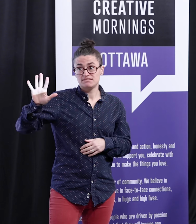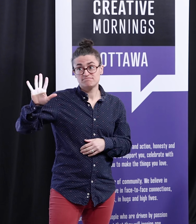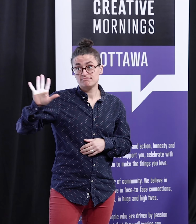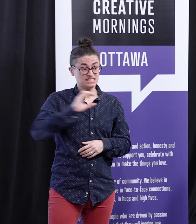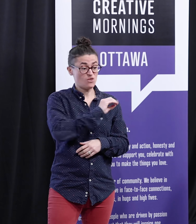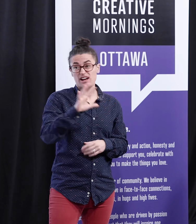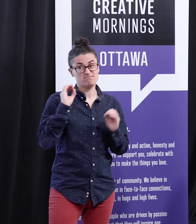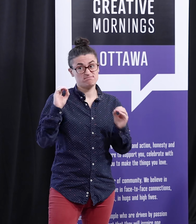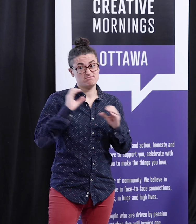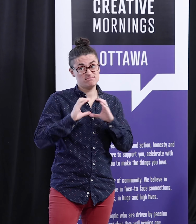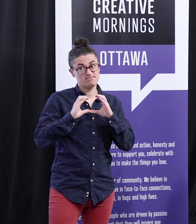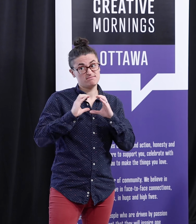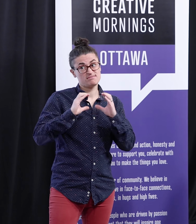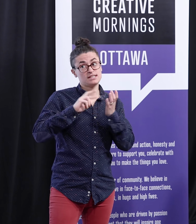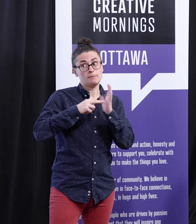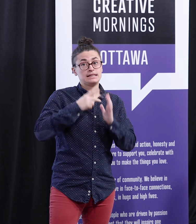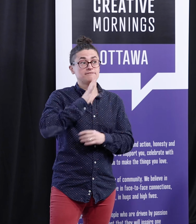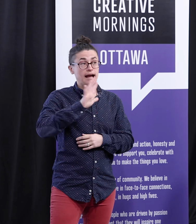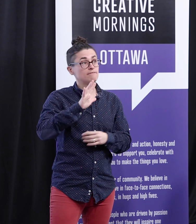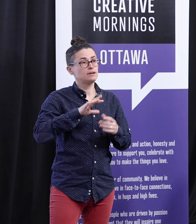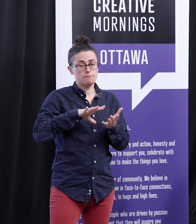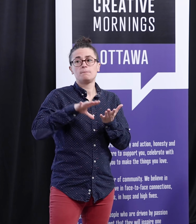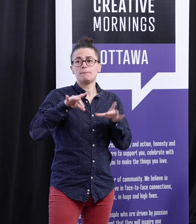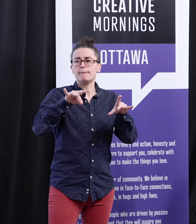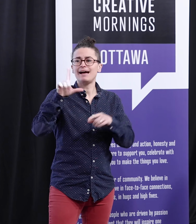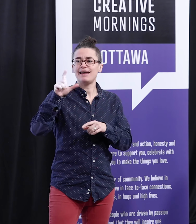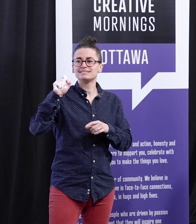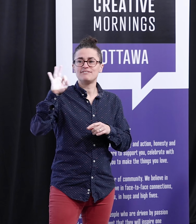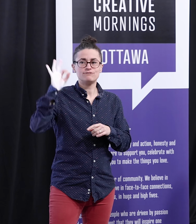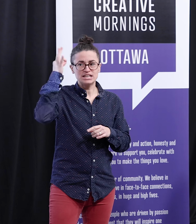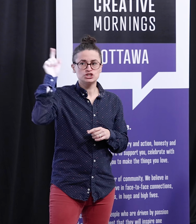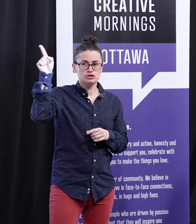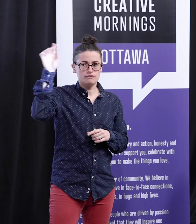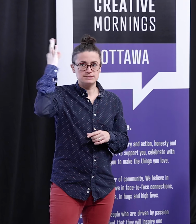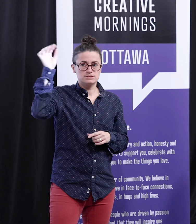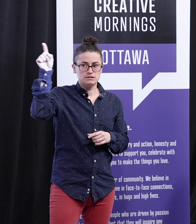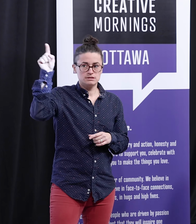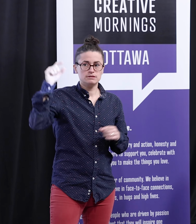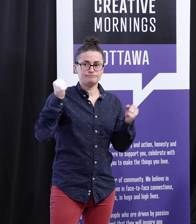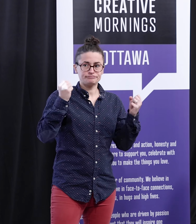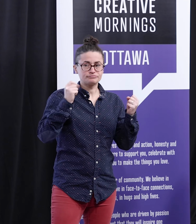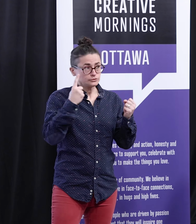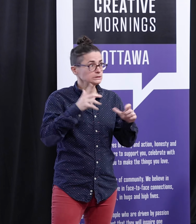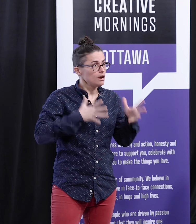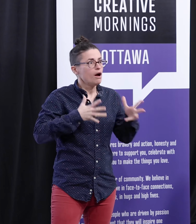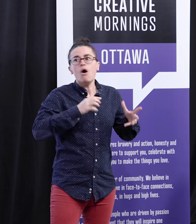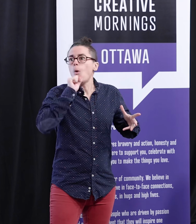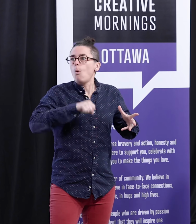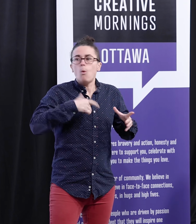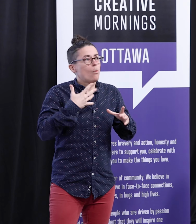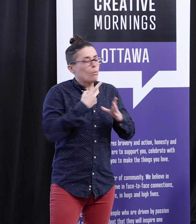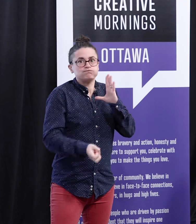Really, in terms of communication, I was in lack of communication and language from 0 to age 5. And when I first started, it was